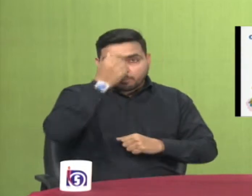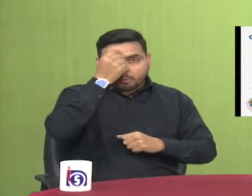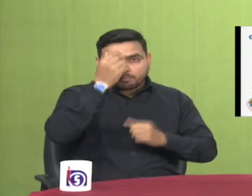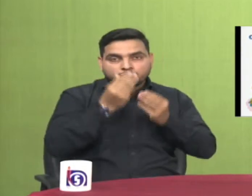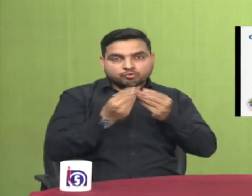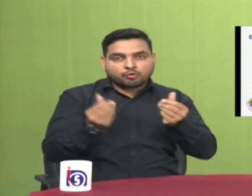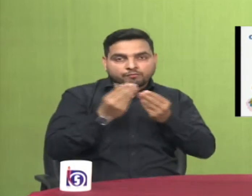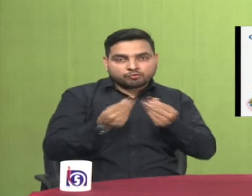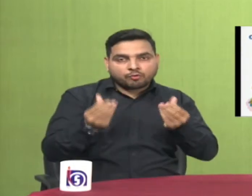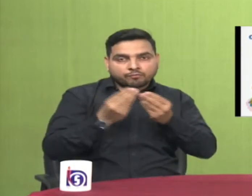solving.